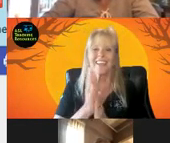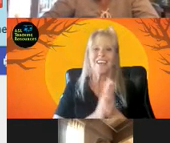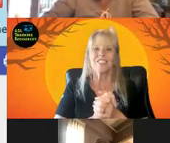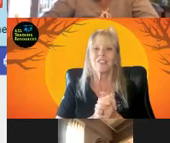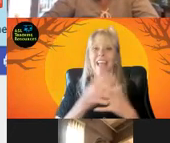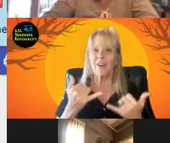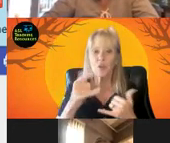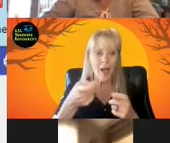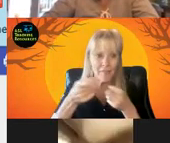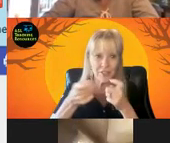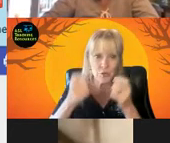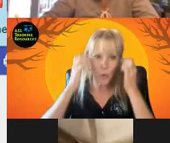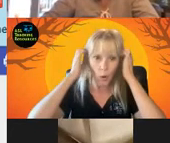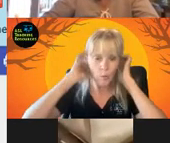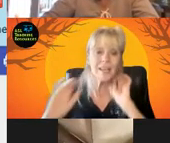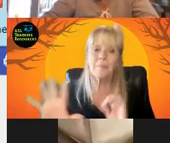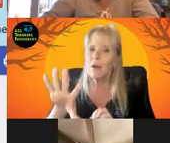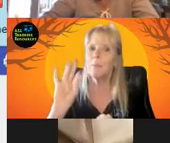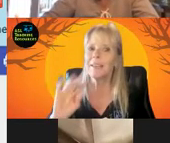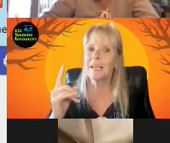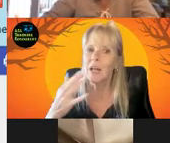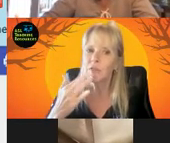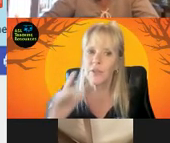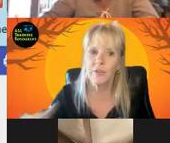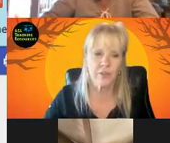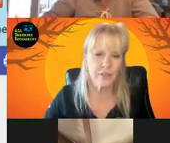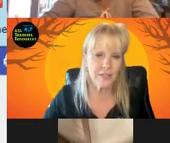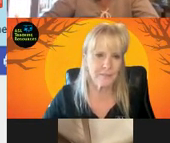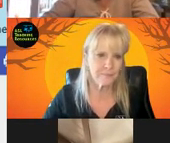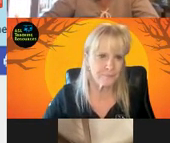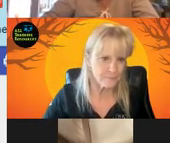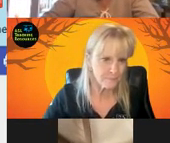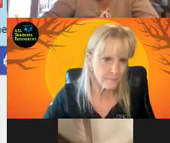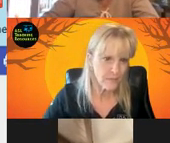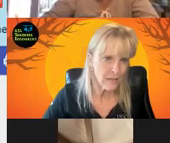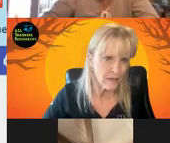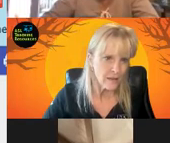Okay. So now you have control. Let me go pick the color for you first.